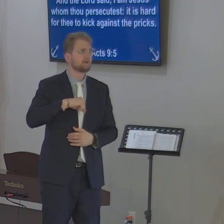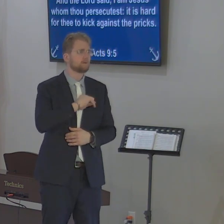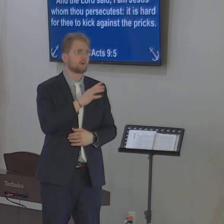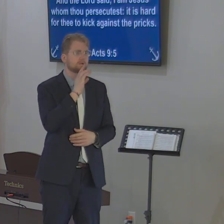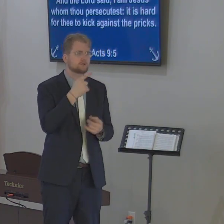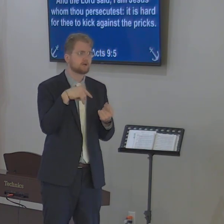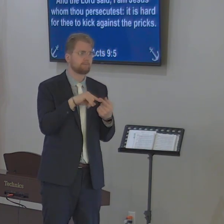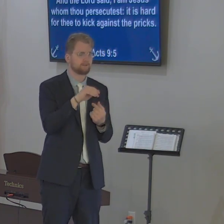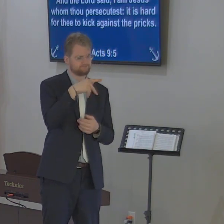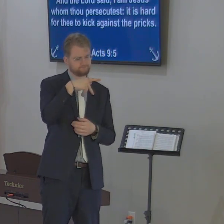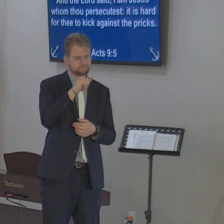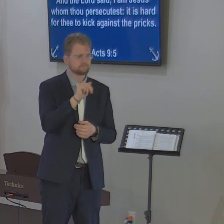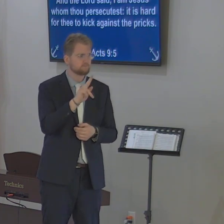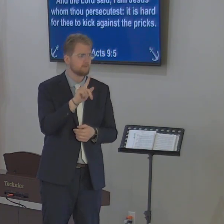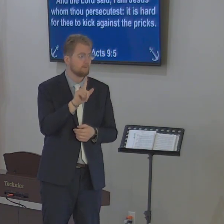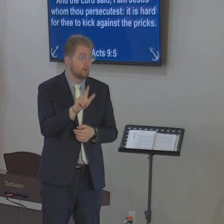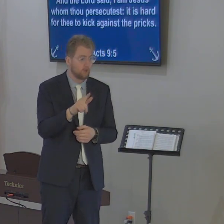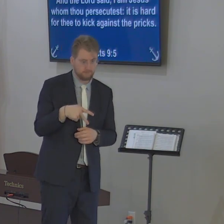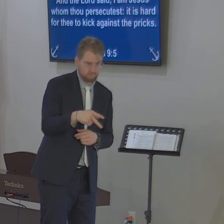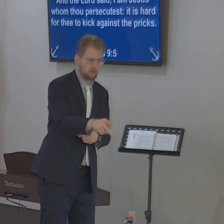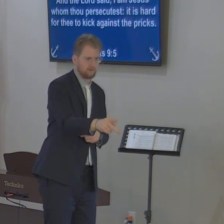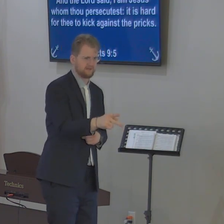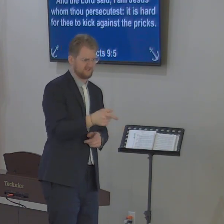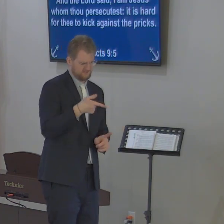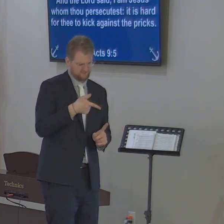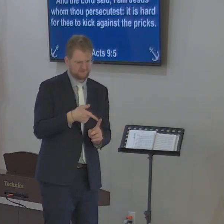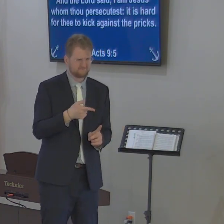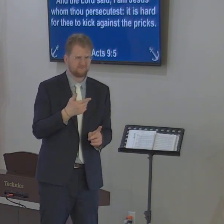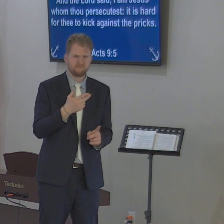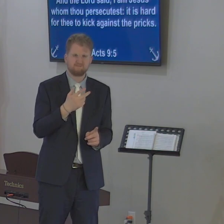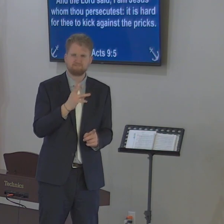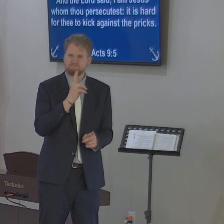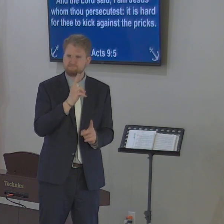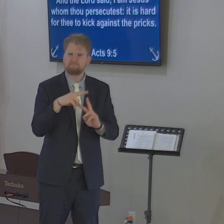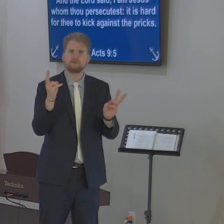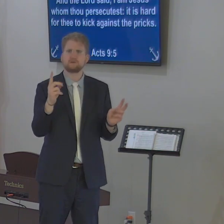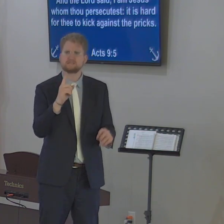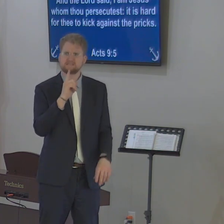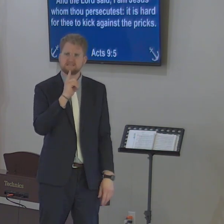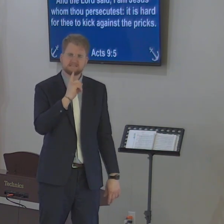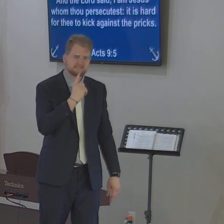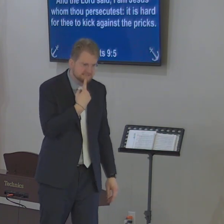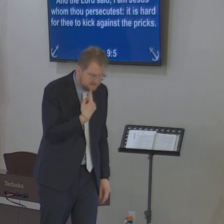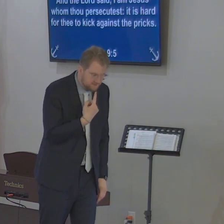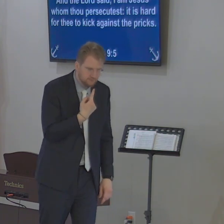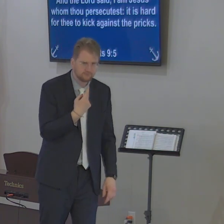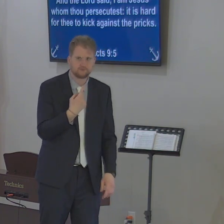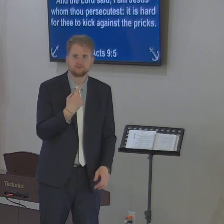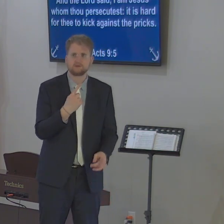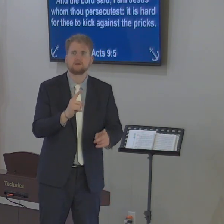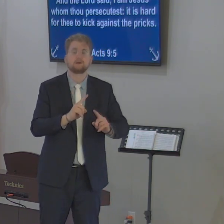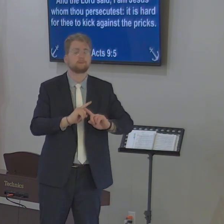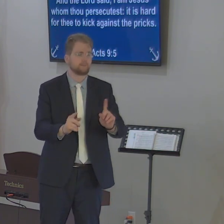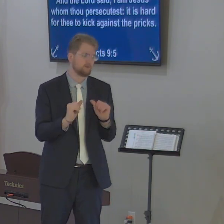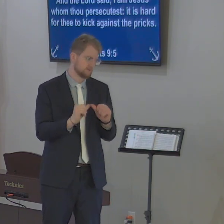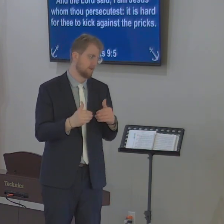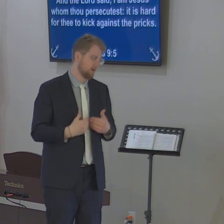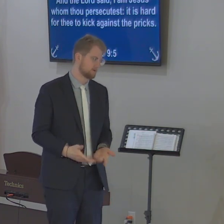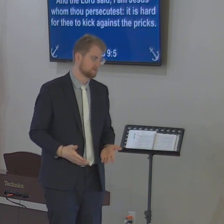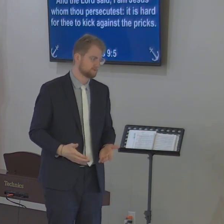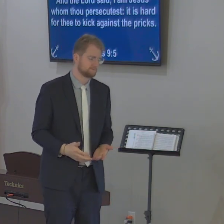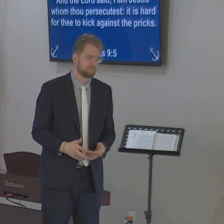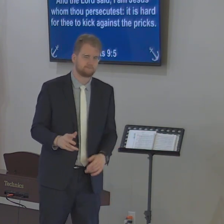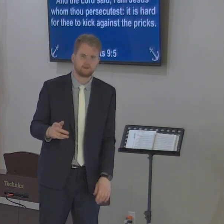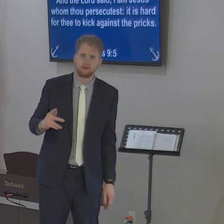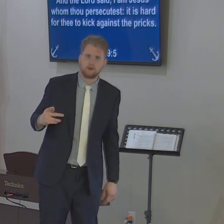was very sincere in what he did, but he was still lost. Paul